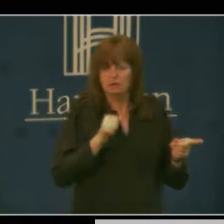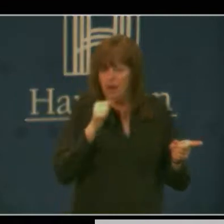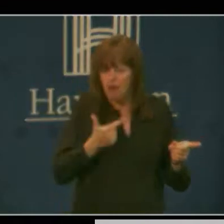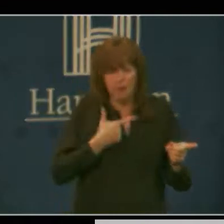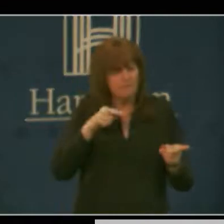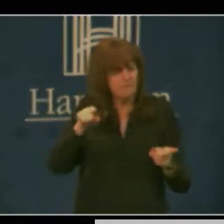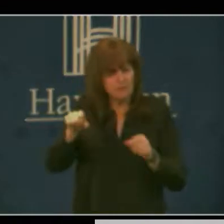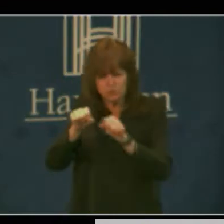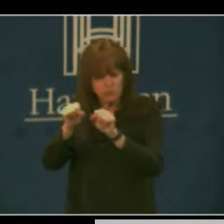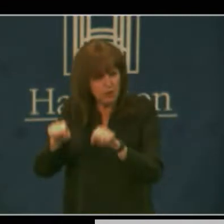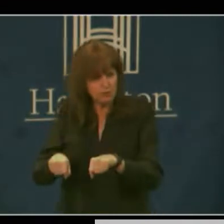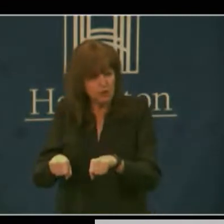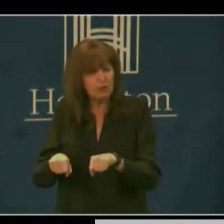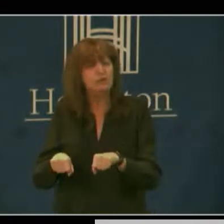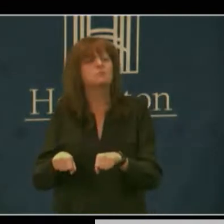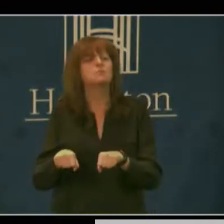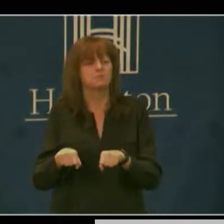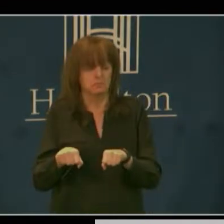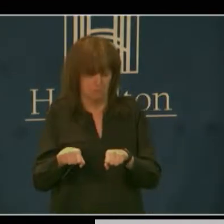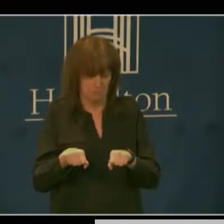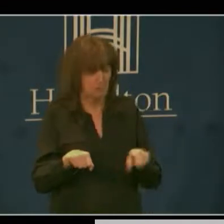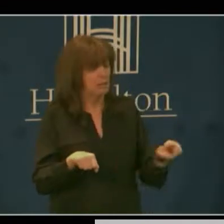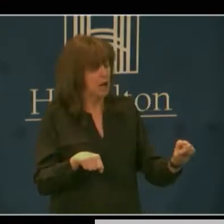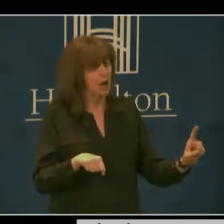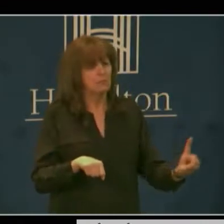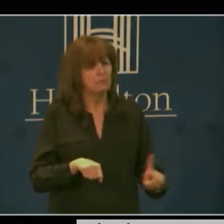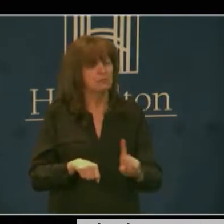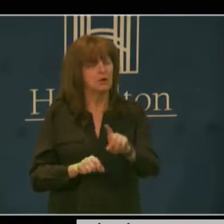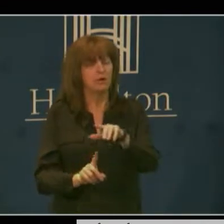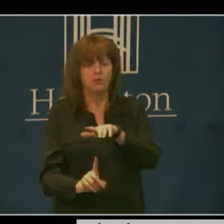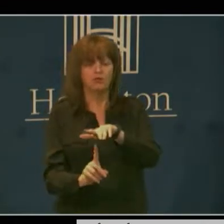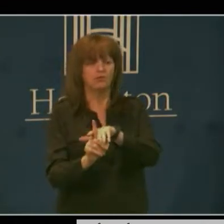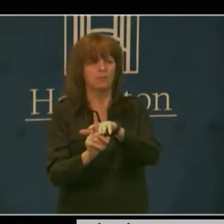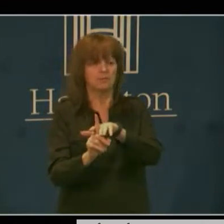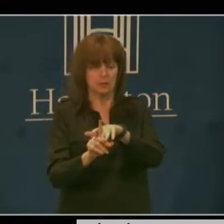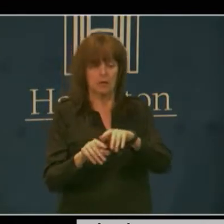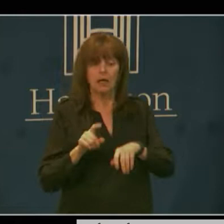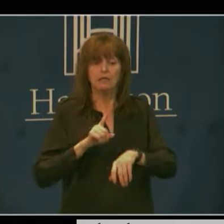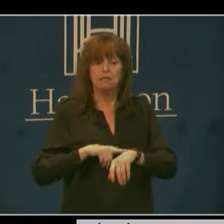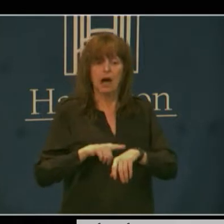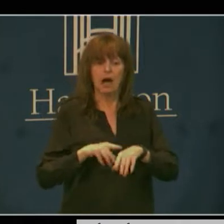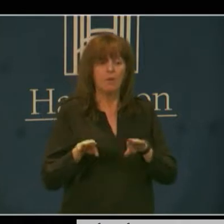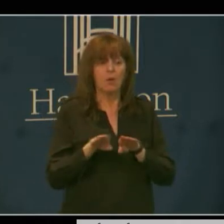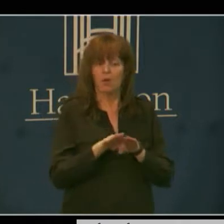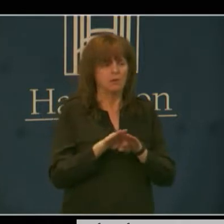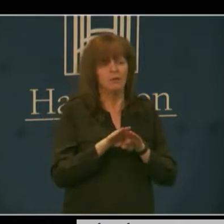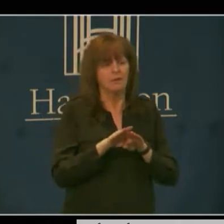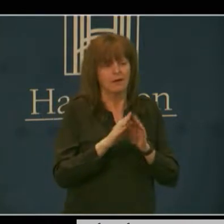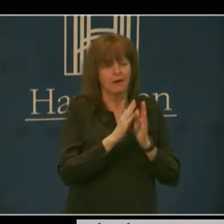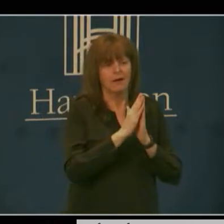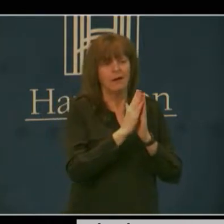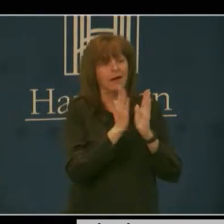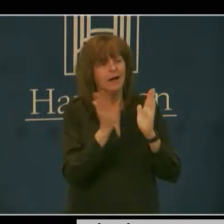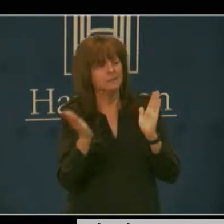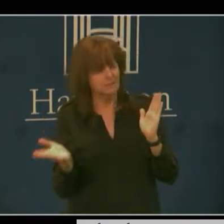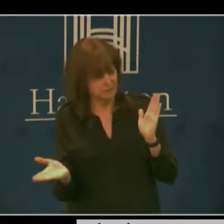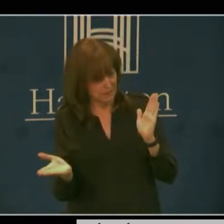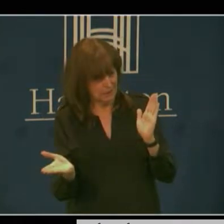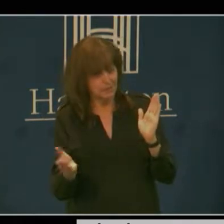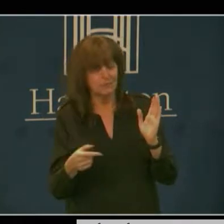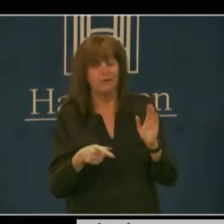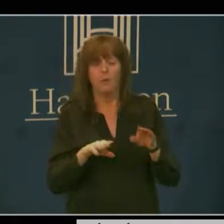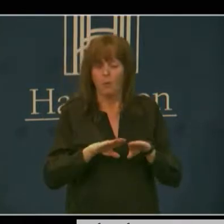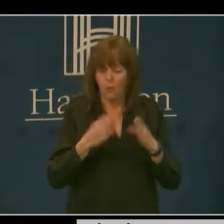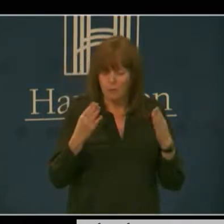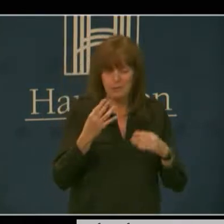of operation and the days of operation of several drop-in centers in the community. This will allow us to ensure access to food, to